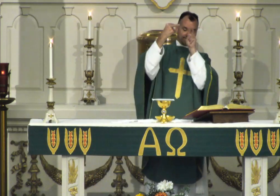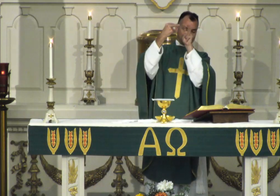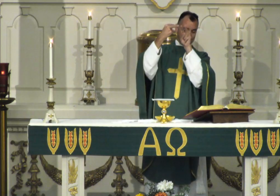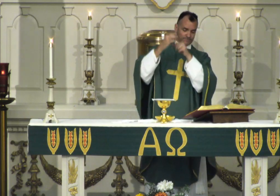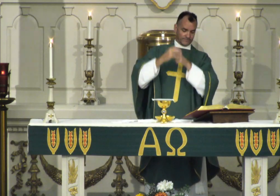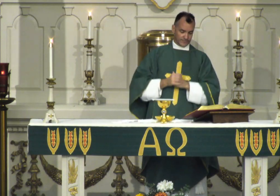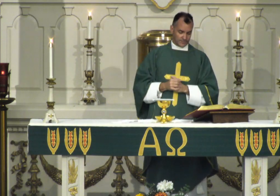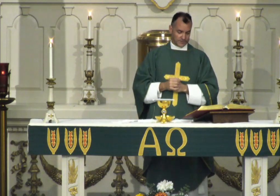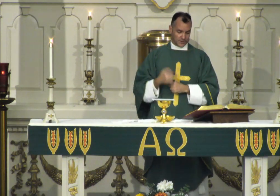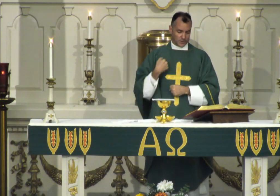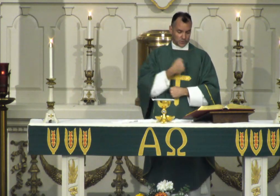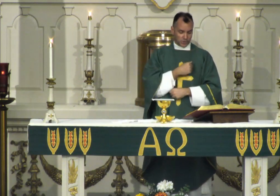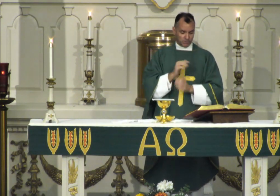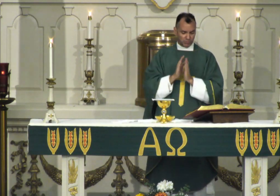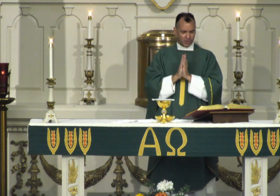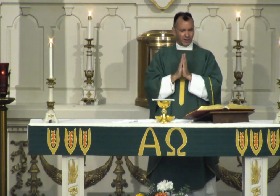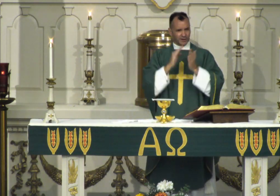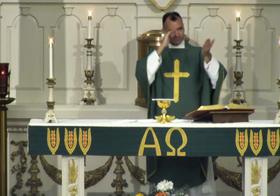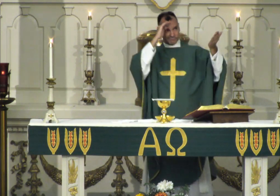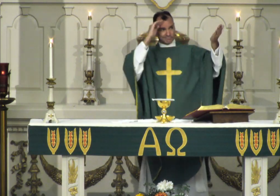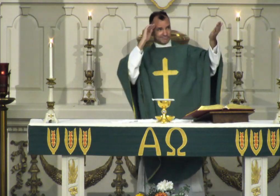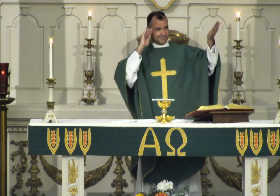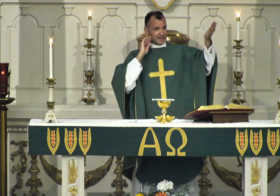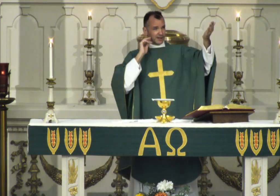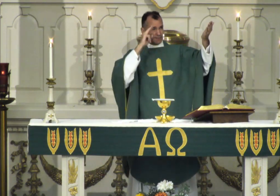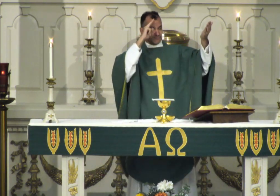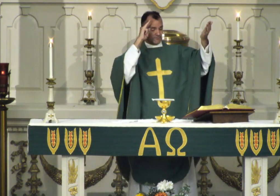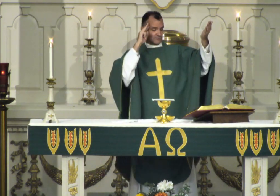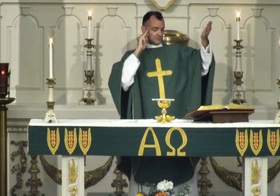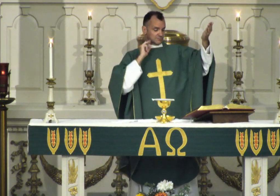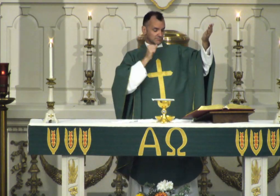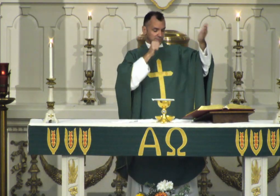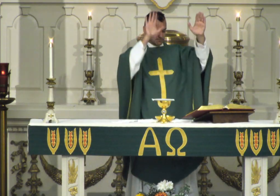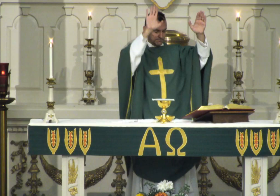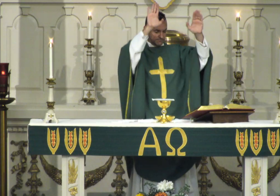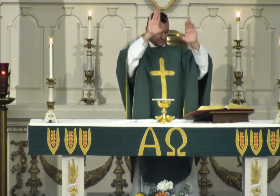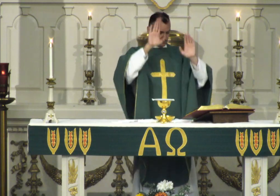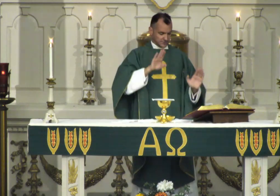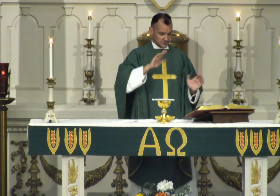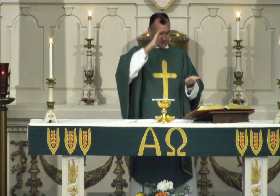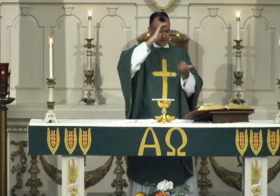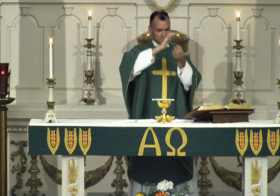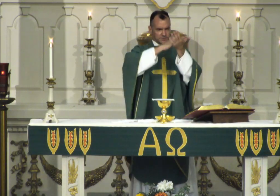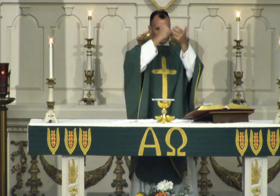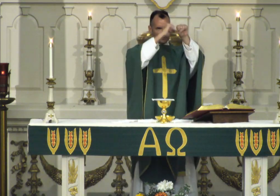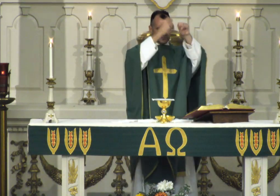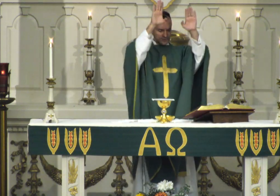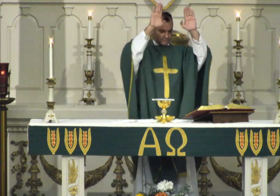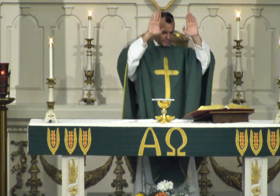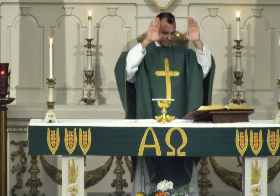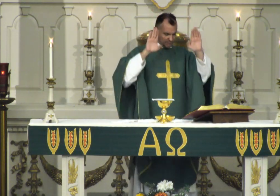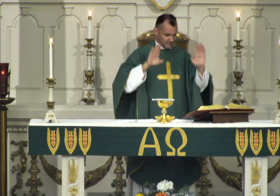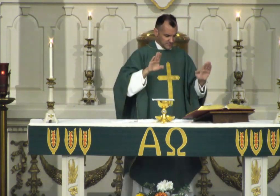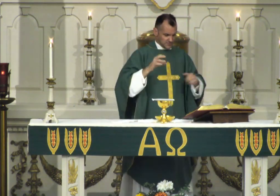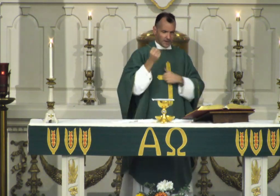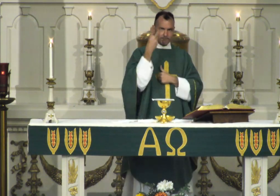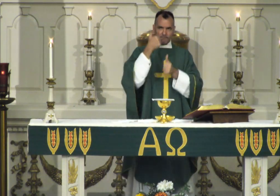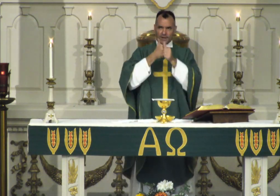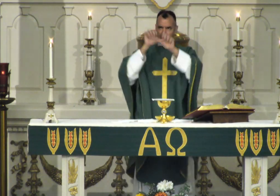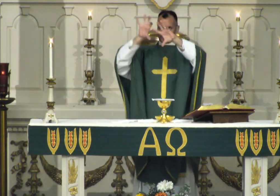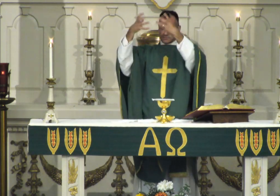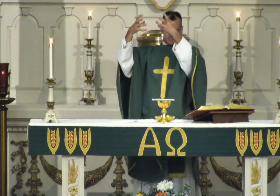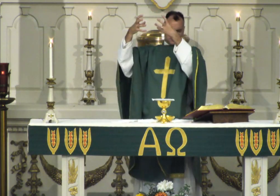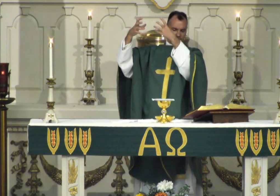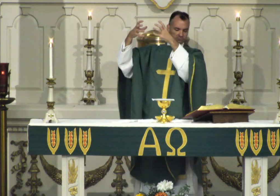them into the light of your face. Have mercy on us all, we pray, that with the Blessed Virgin Mary, Mother of God, with